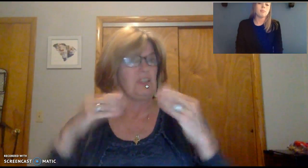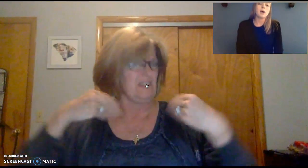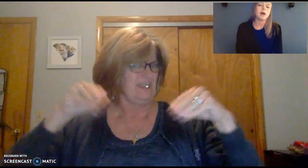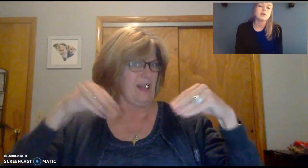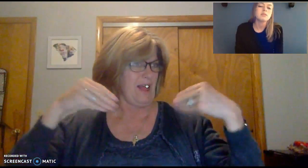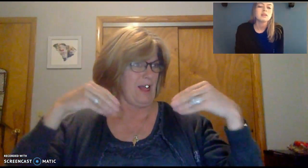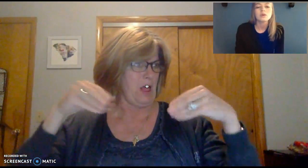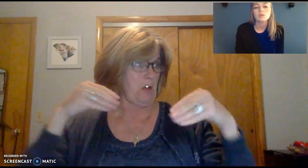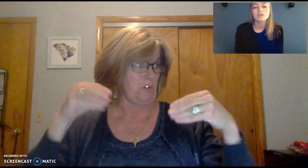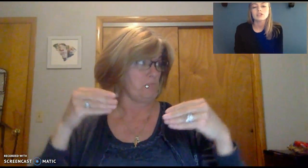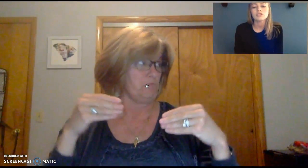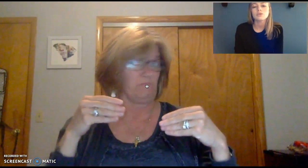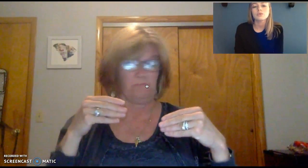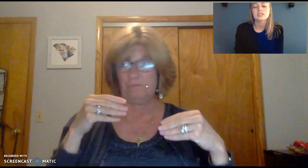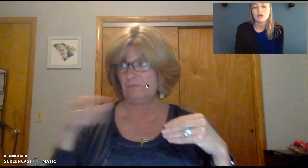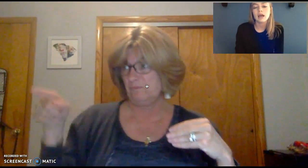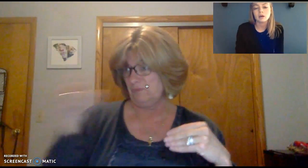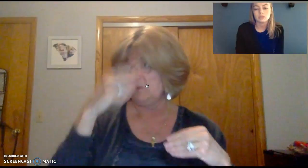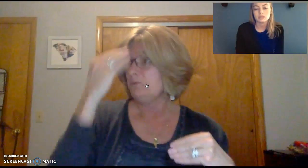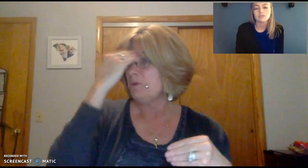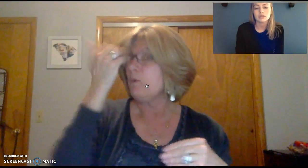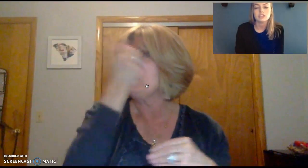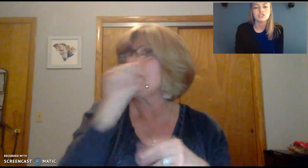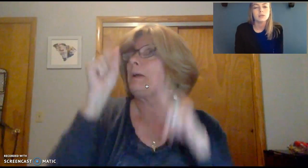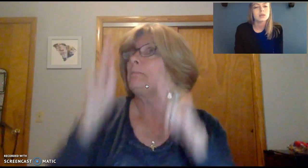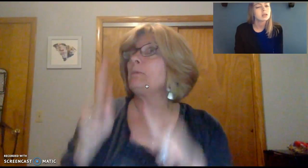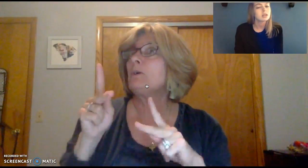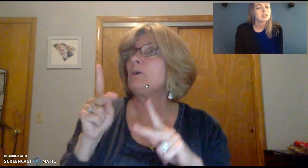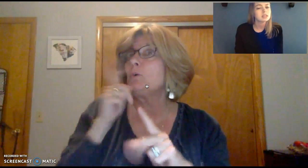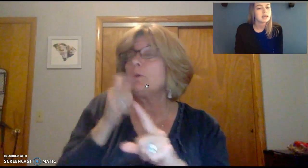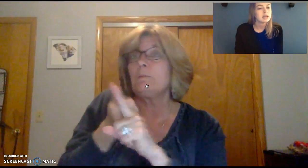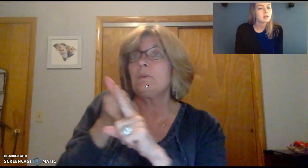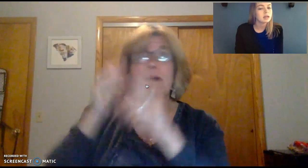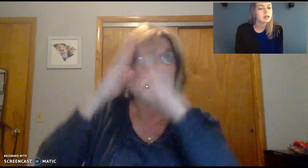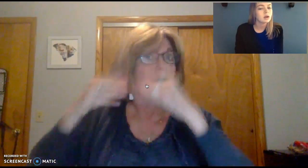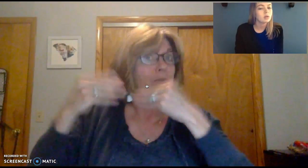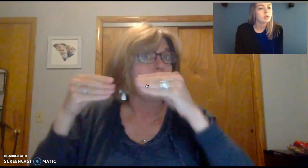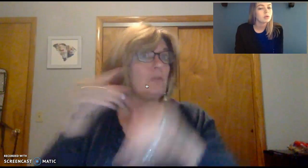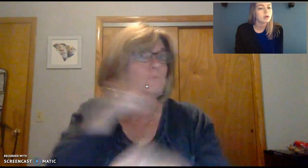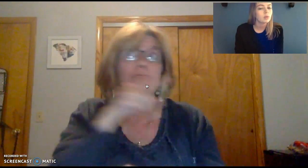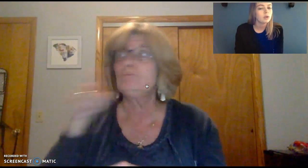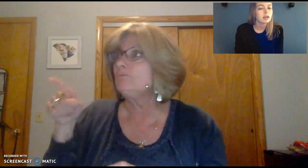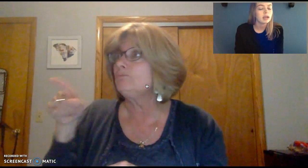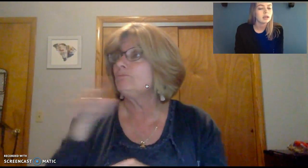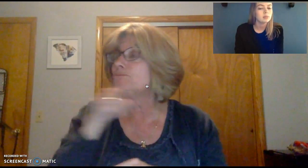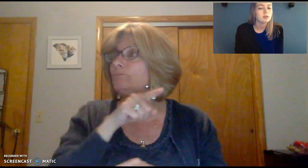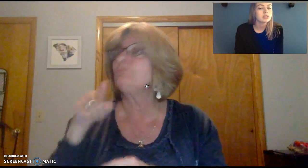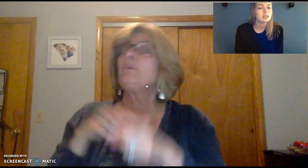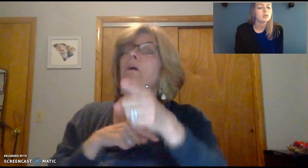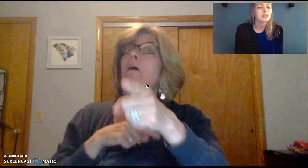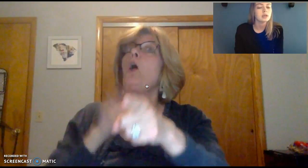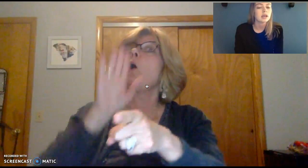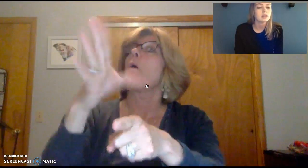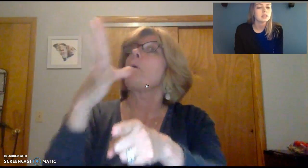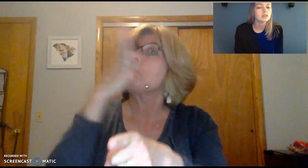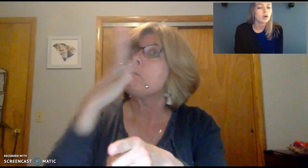If Bob were to sell houses for his job, does anybody know what a person